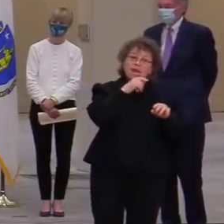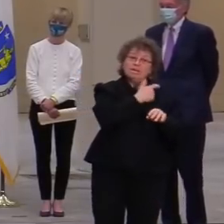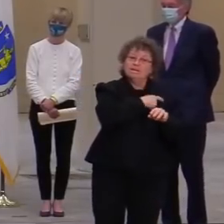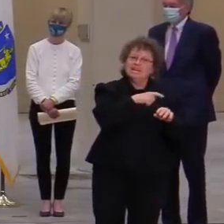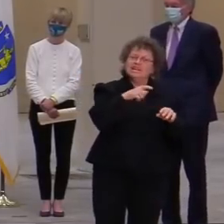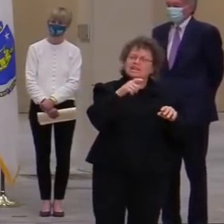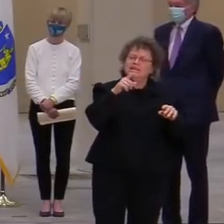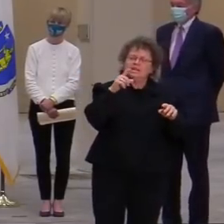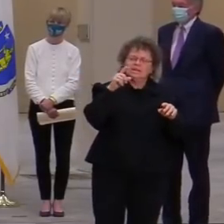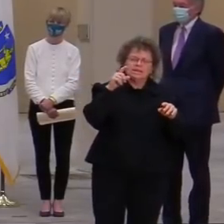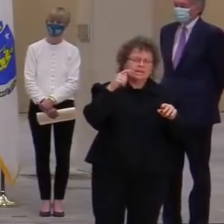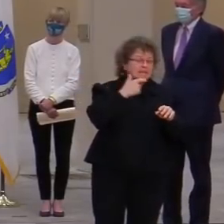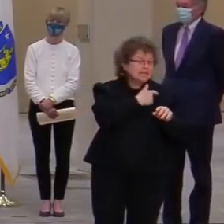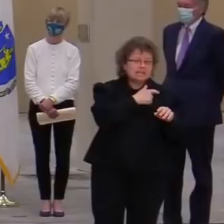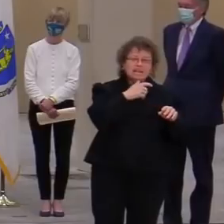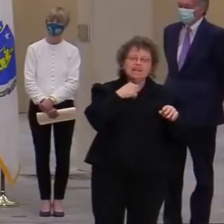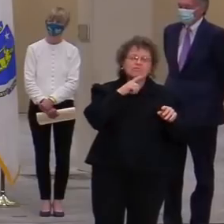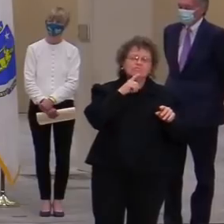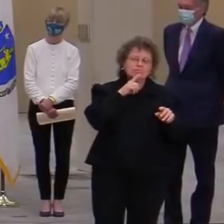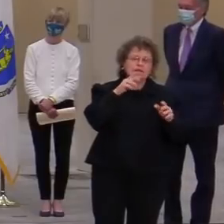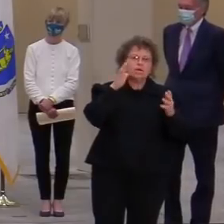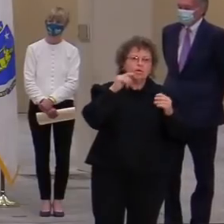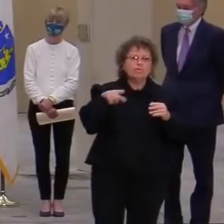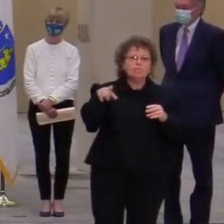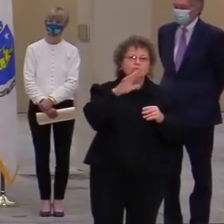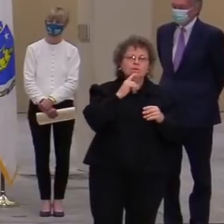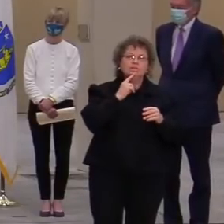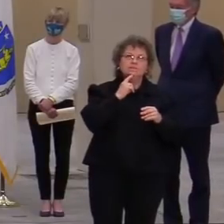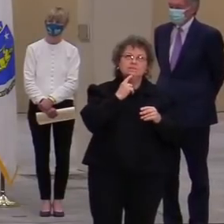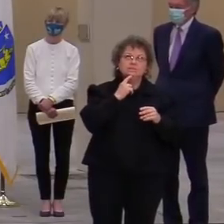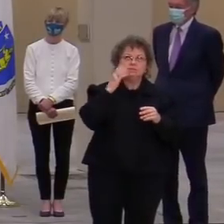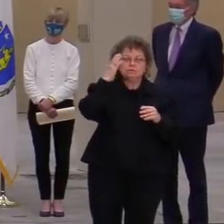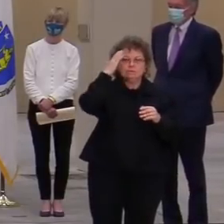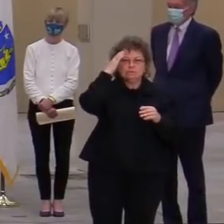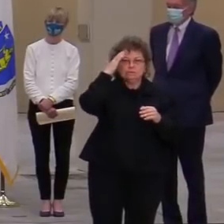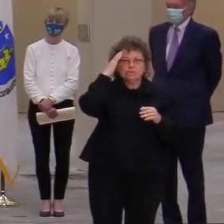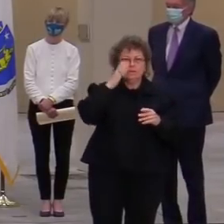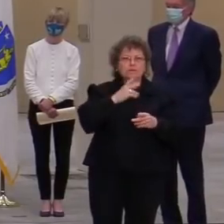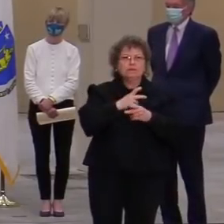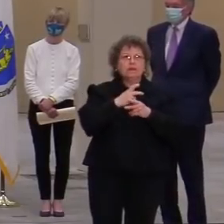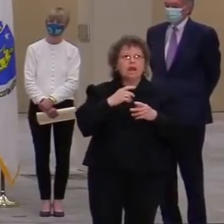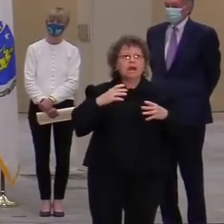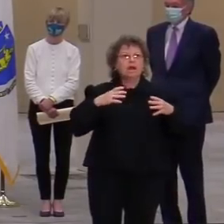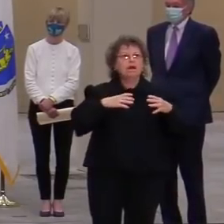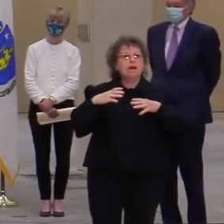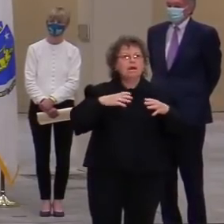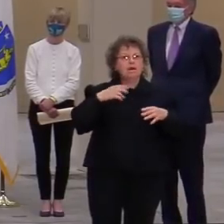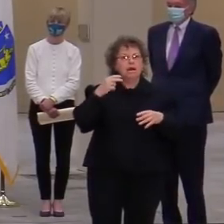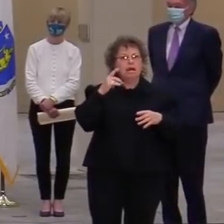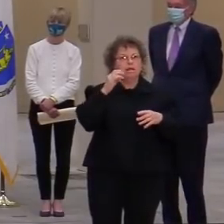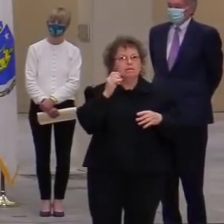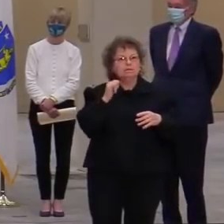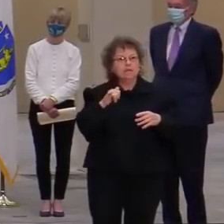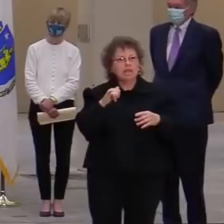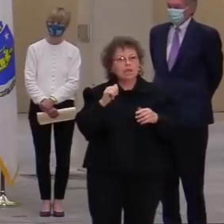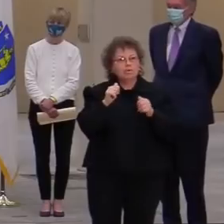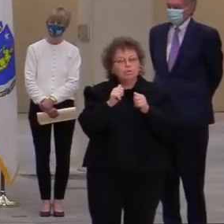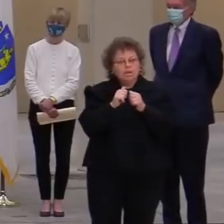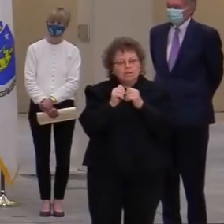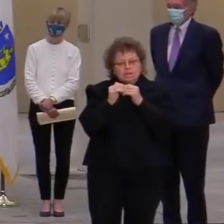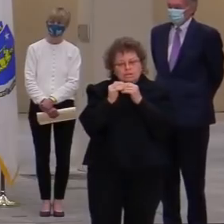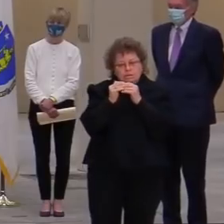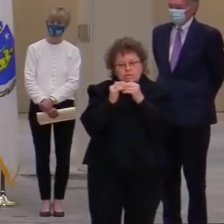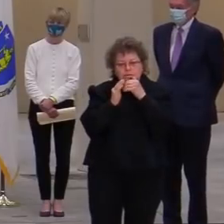their holidays with what I would describe as the people who are part of their most intimate circle.